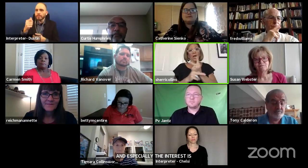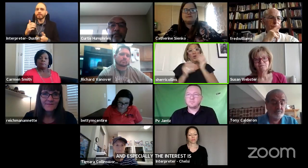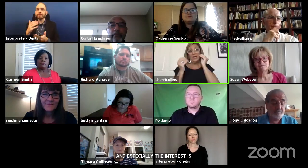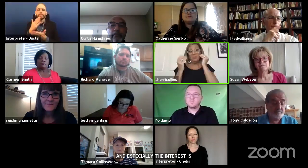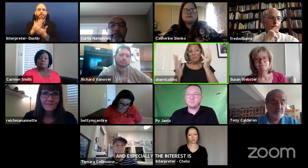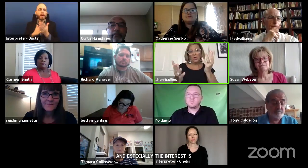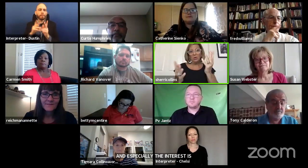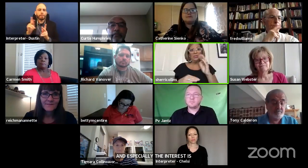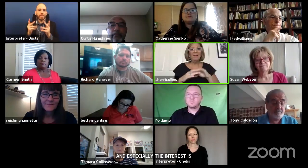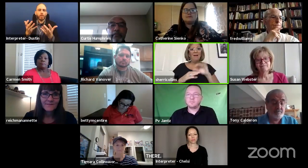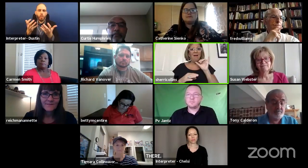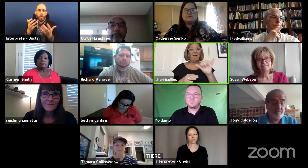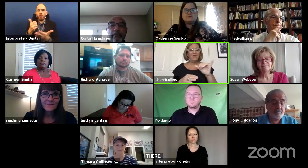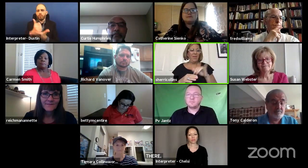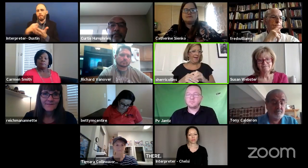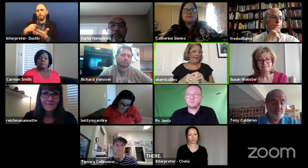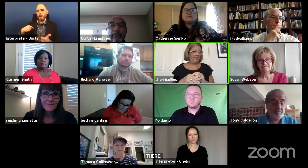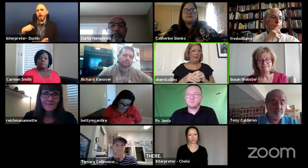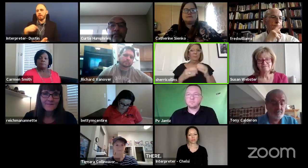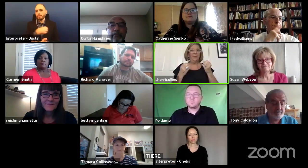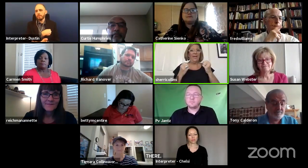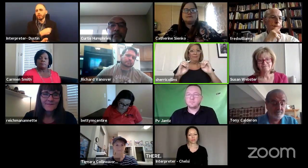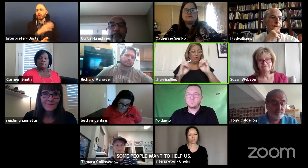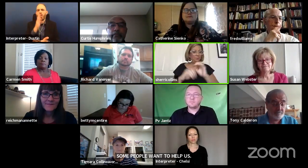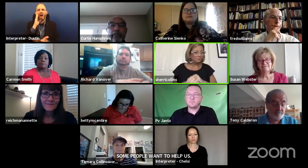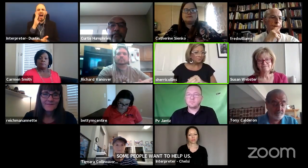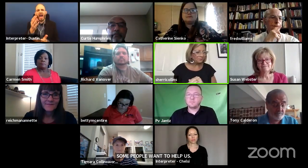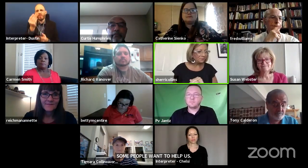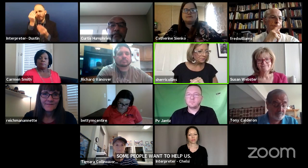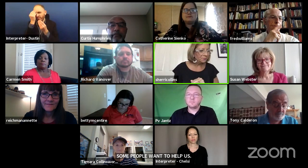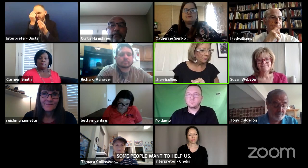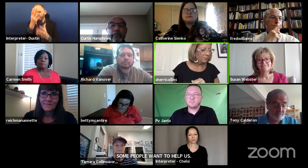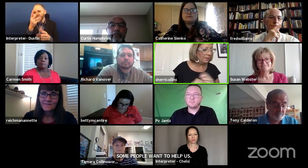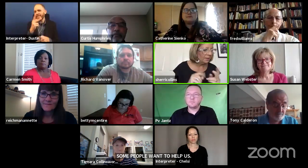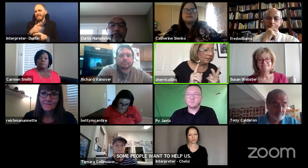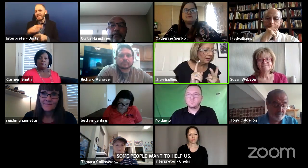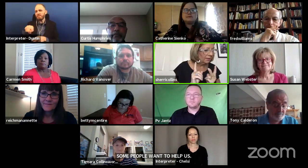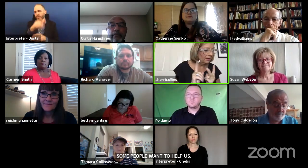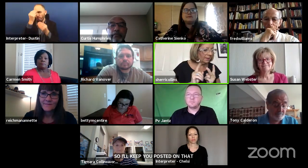So I'll keep you posted on that effort.